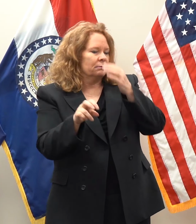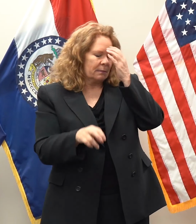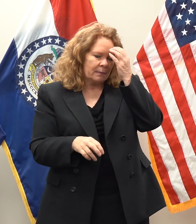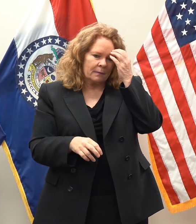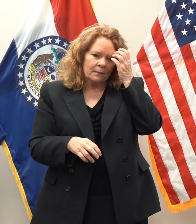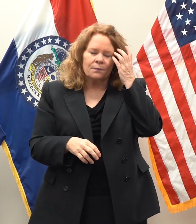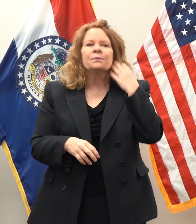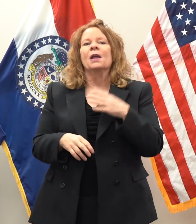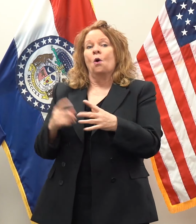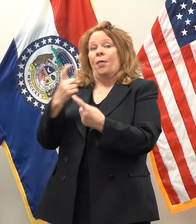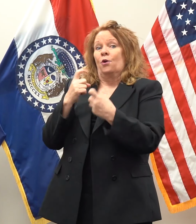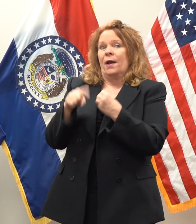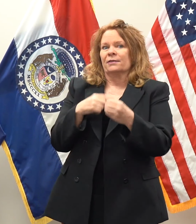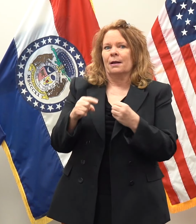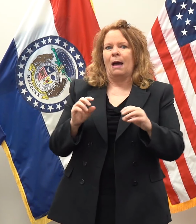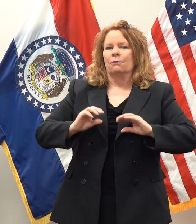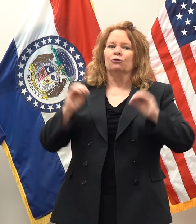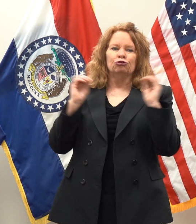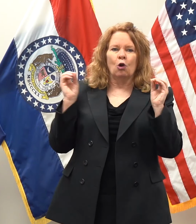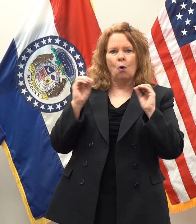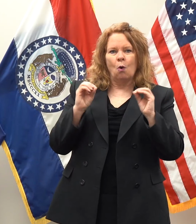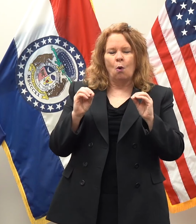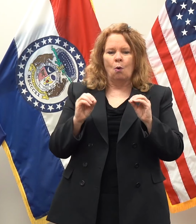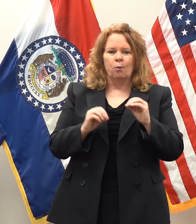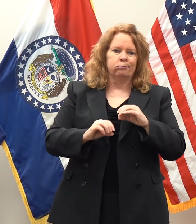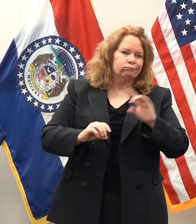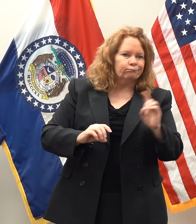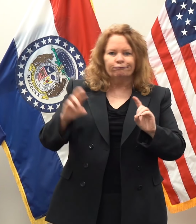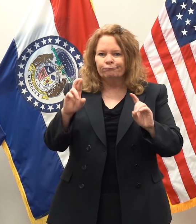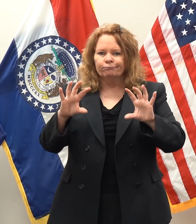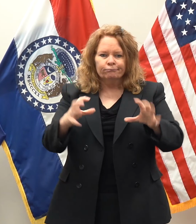Well, the question is about nonpartisan elections. I think that's